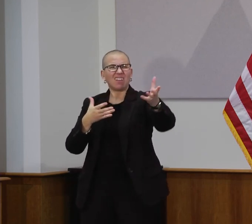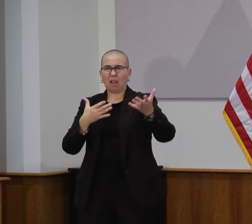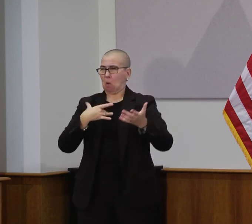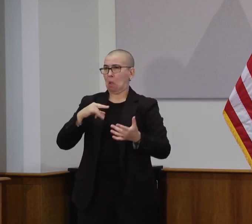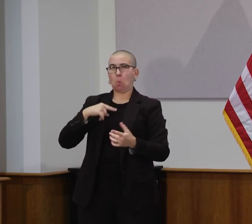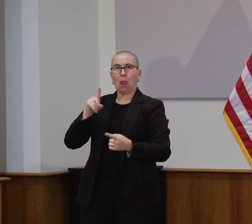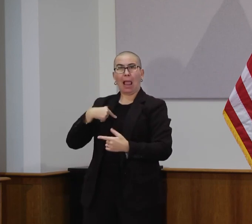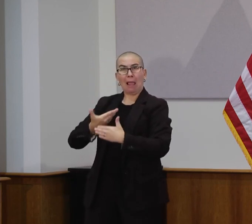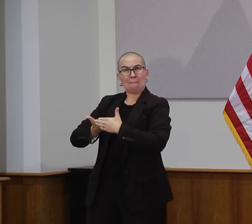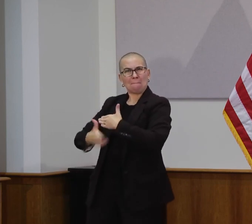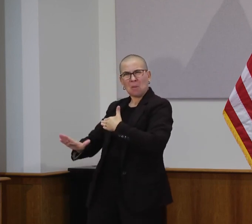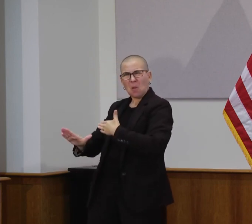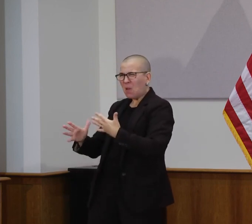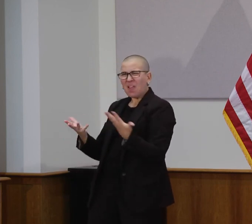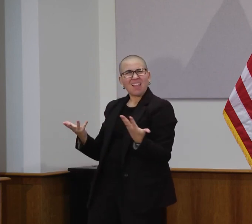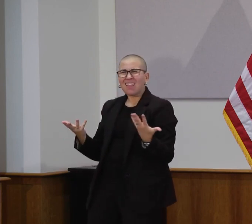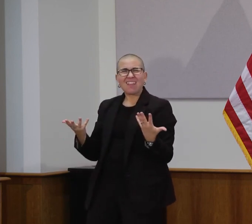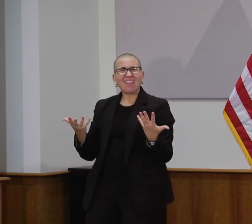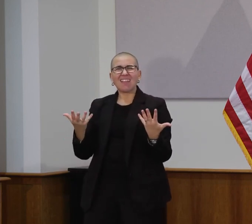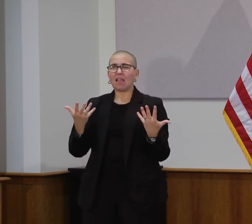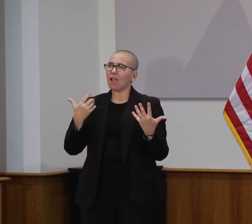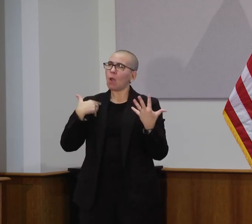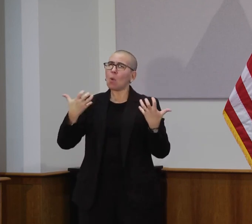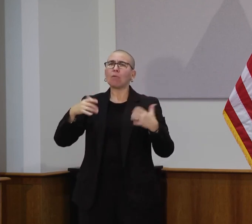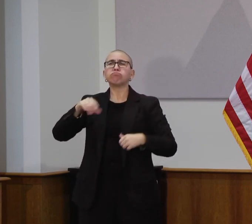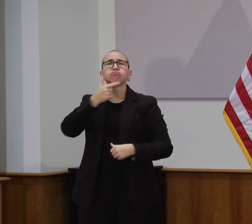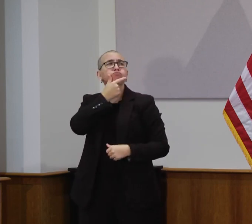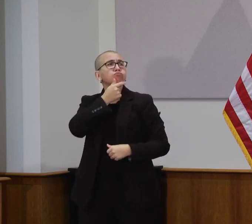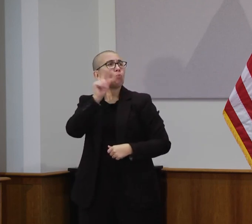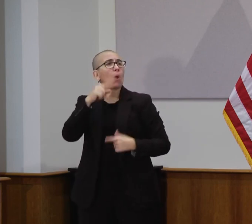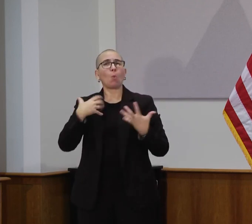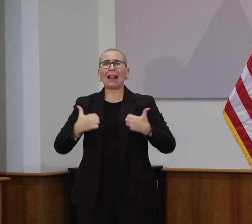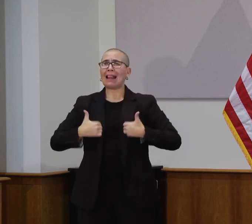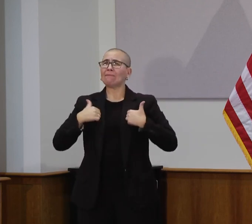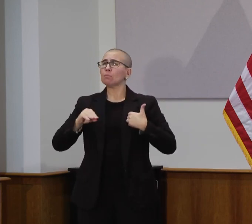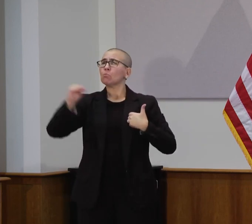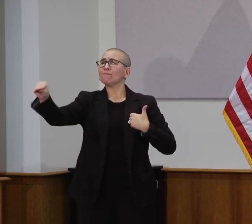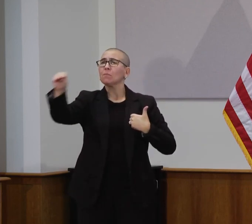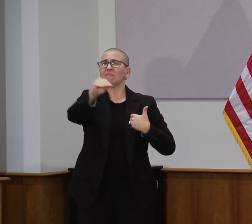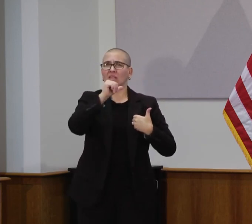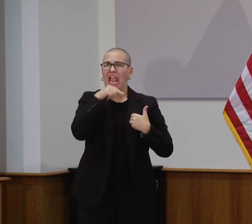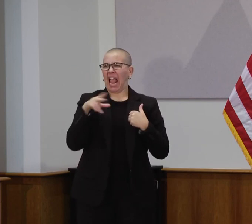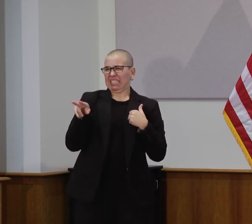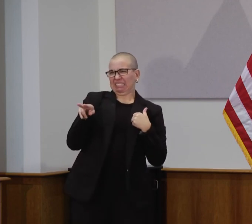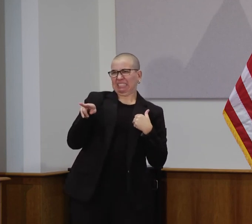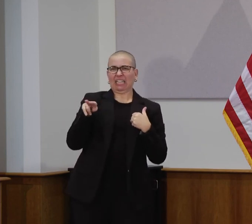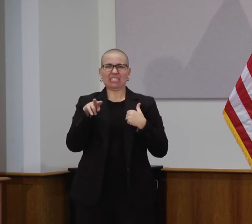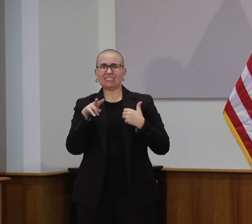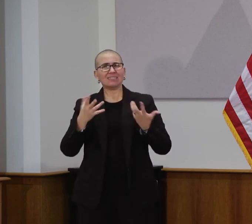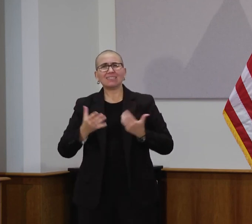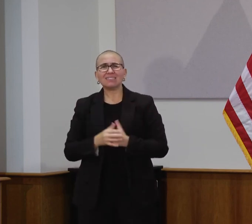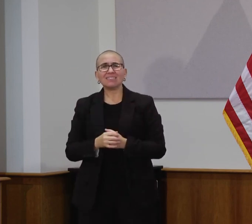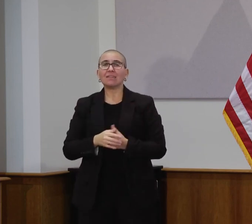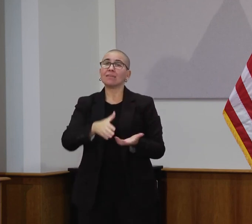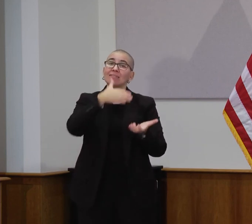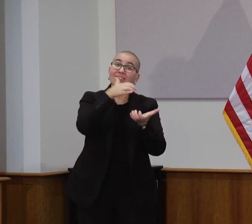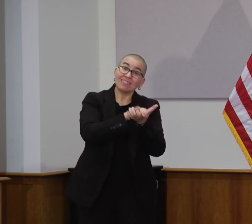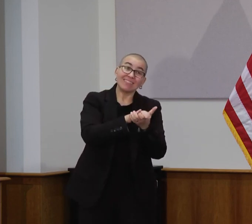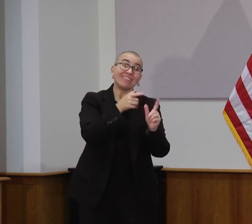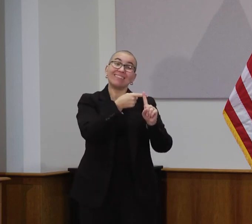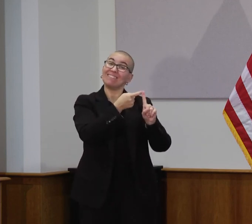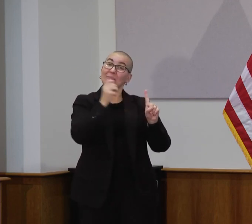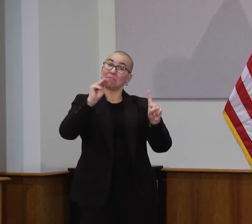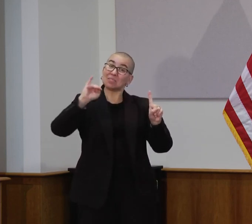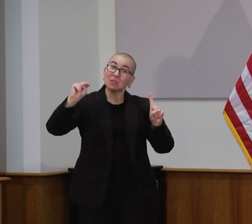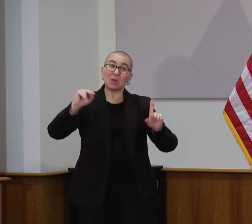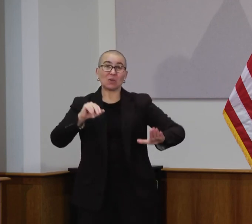remember coming here with a young bride from Ivanhoe, Minnesota, and being so amazed by